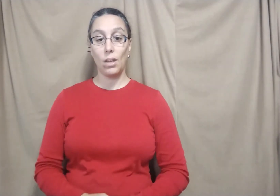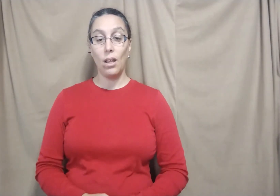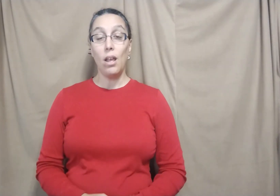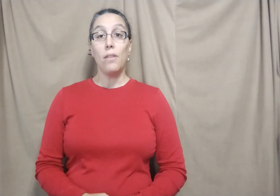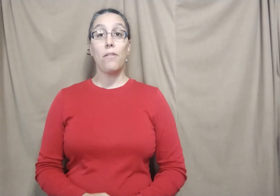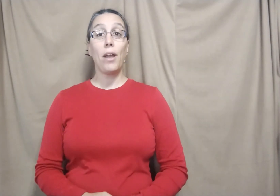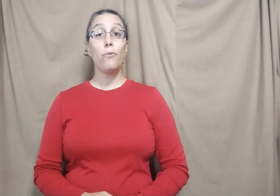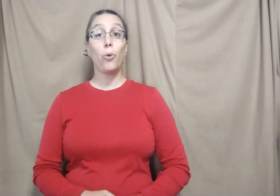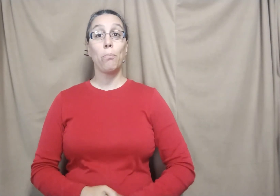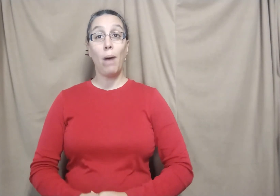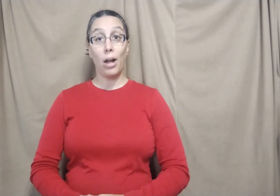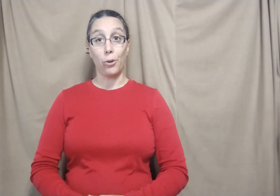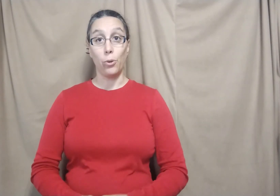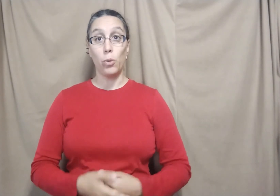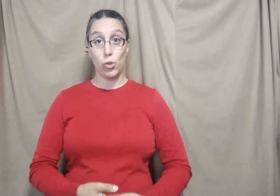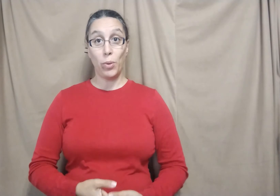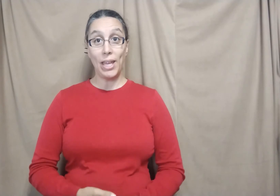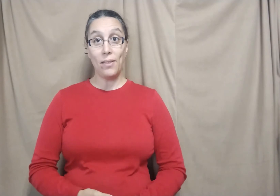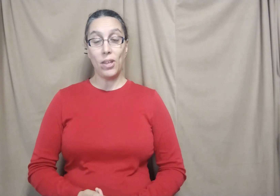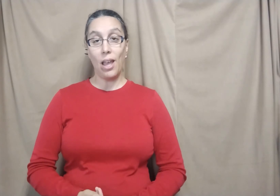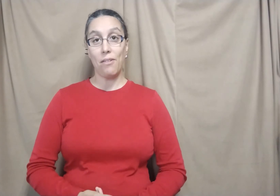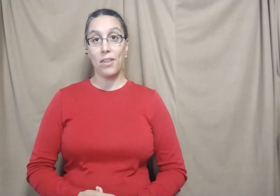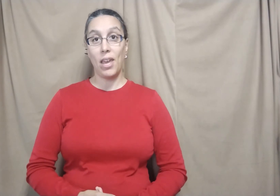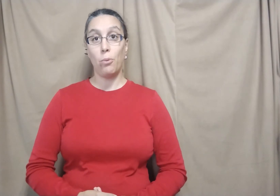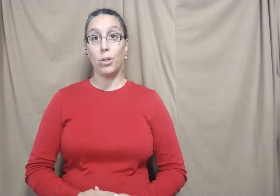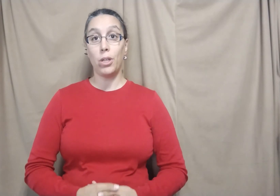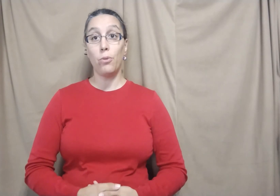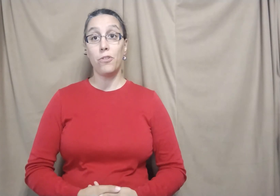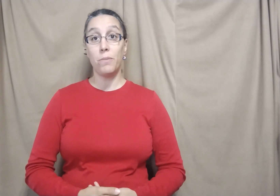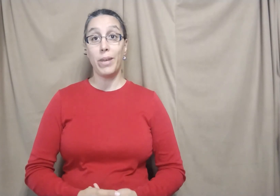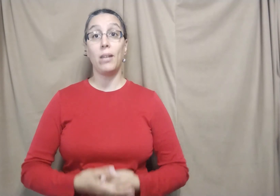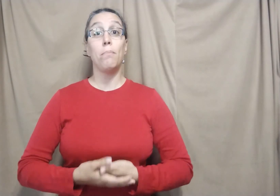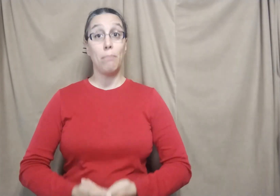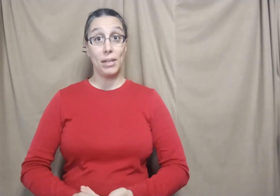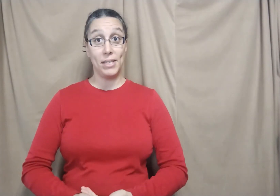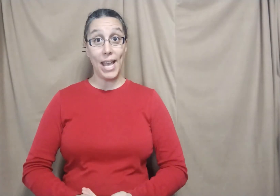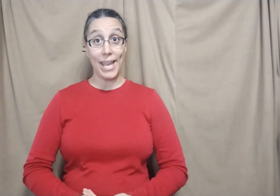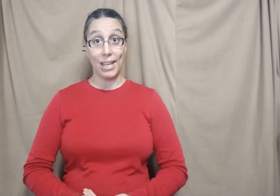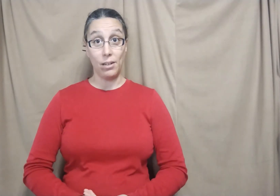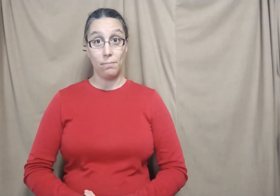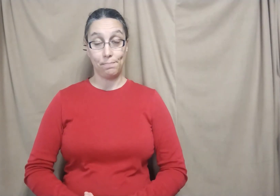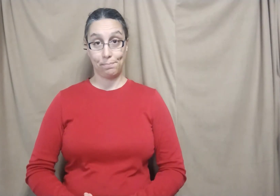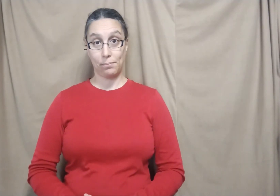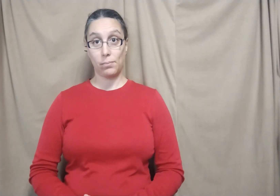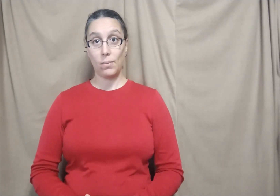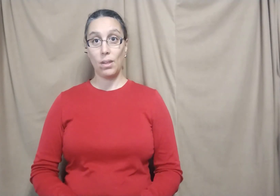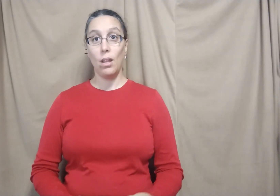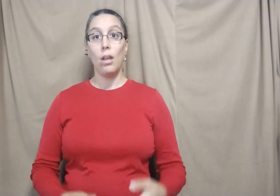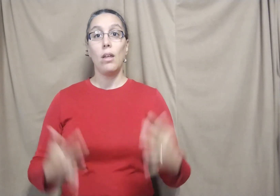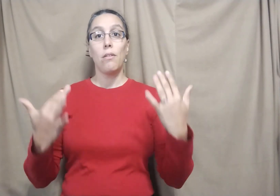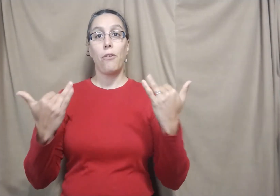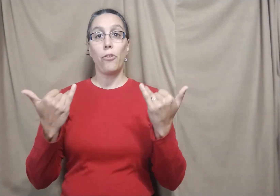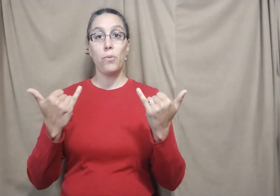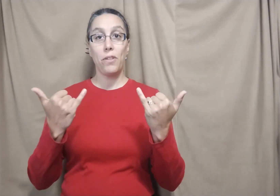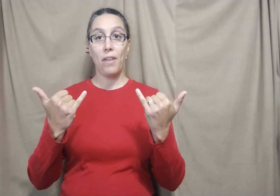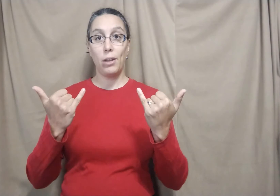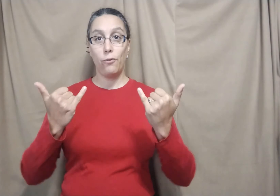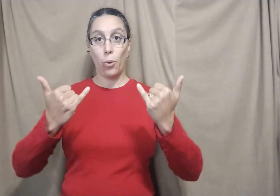The sign for modern, which we in the SCA will use to mean mundane, starts with the sign for